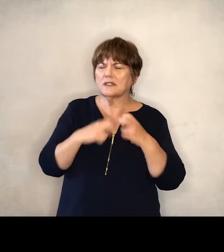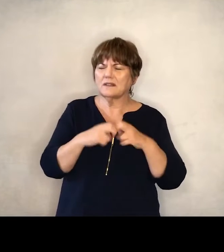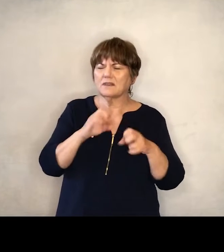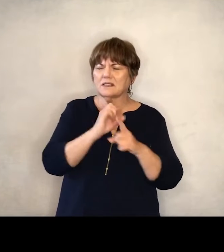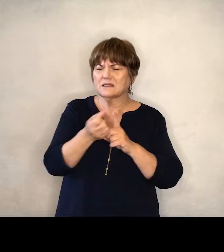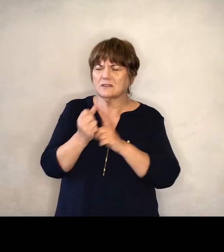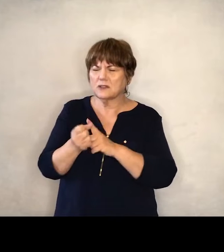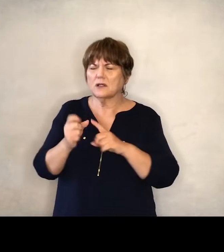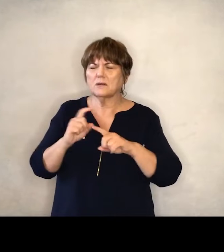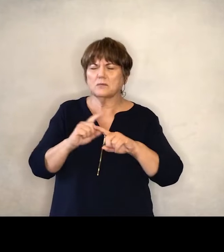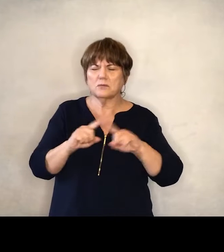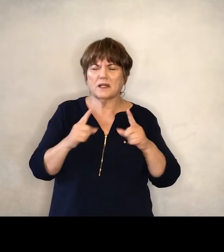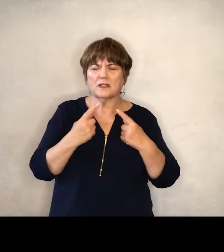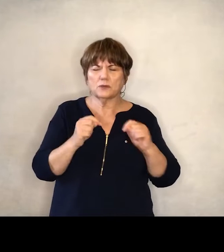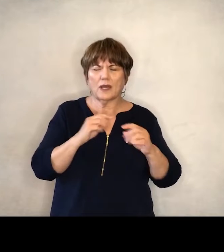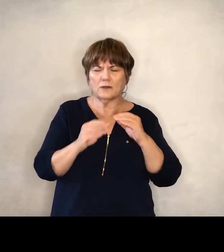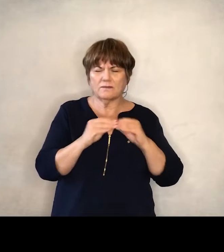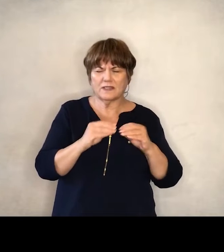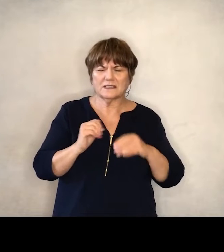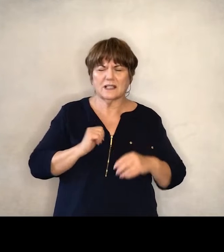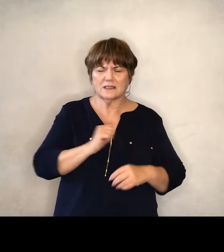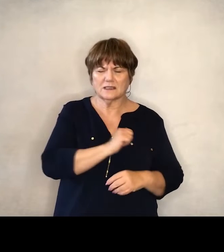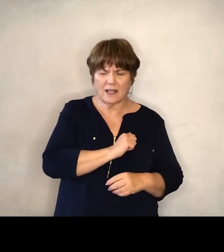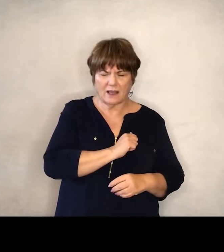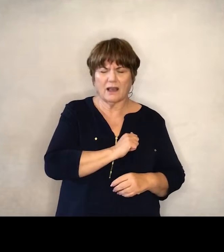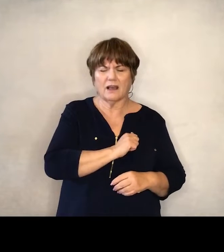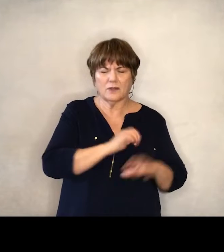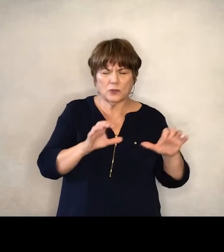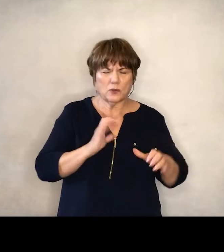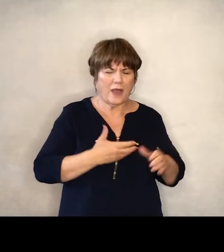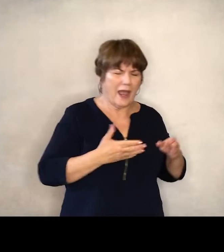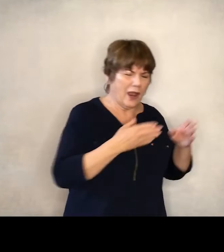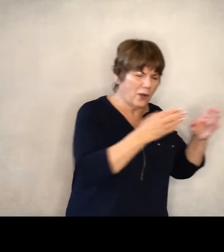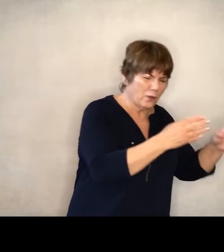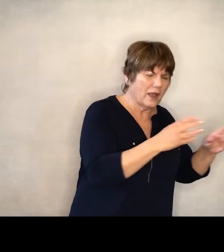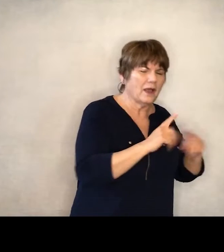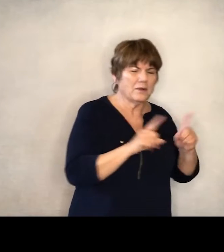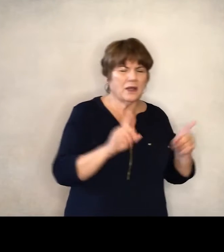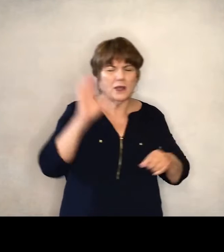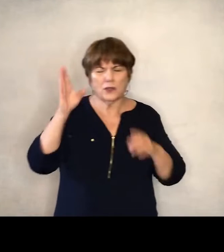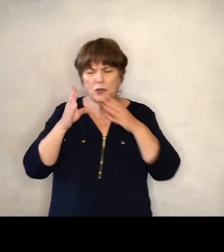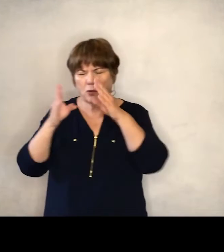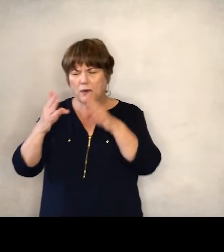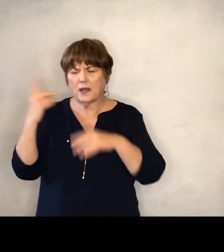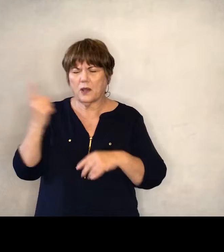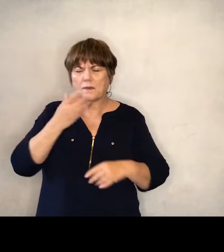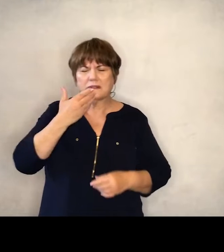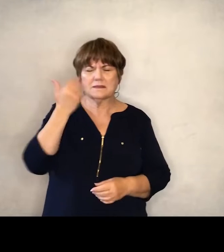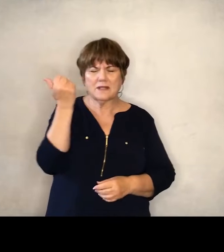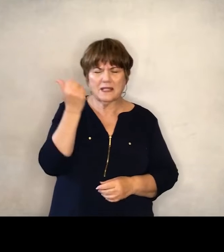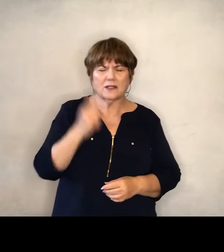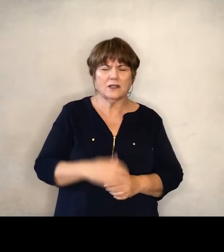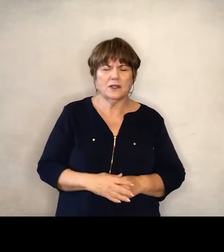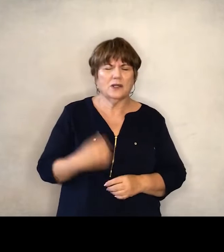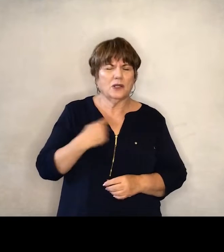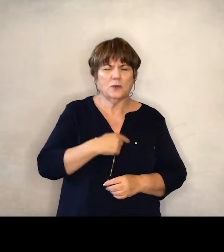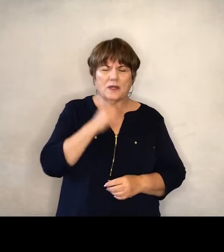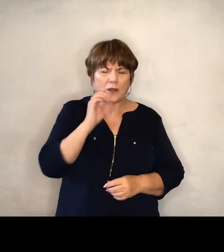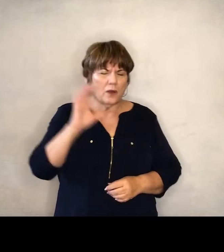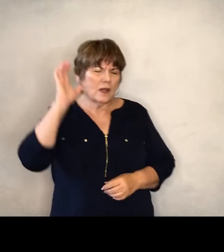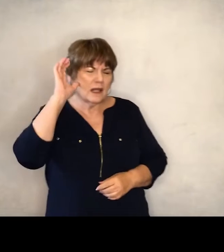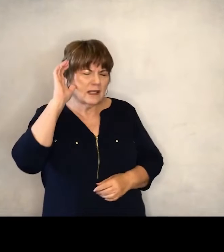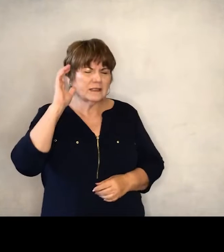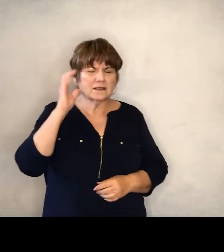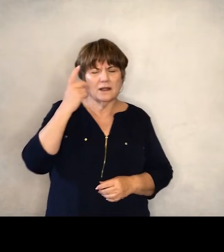ourselves or do things our own way when we know that your way is always better. We don't listen for your word. We